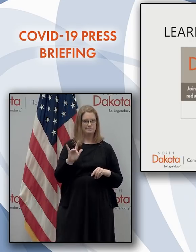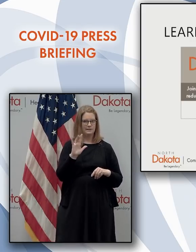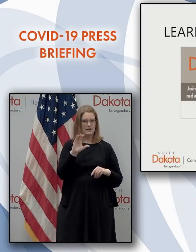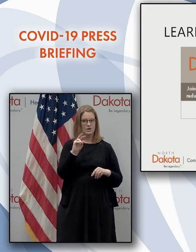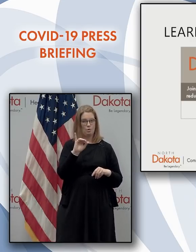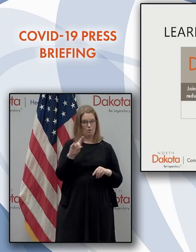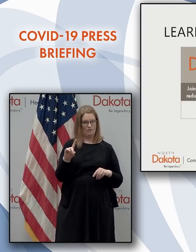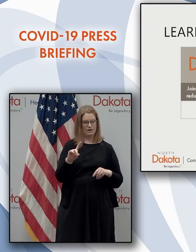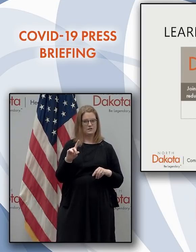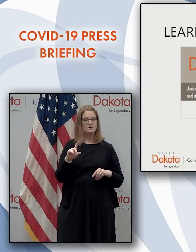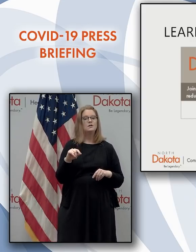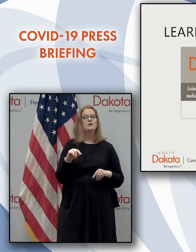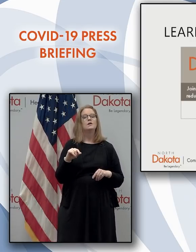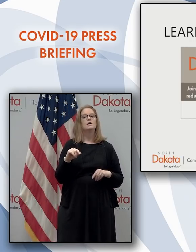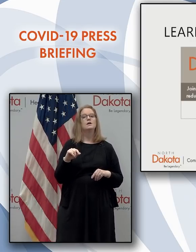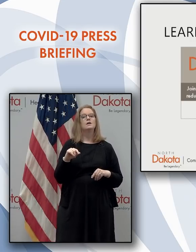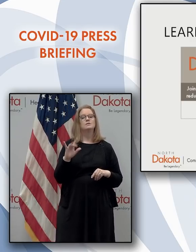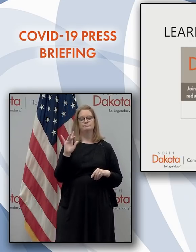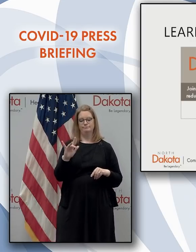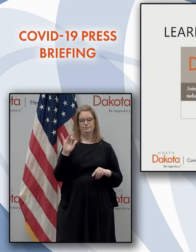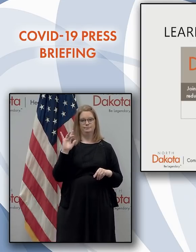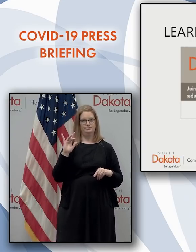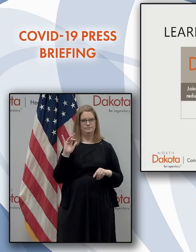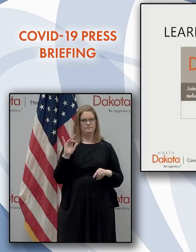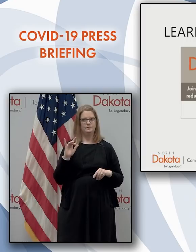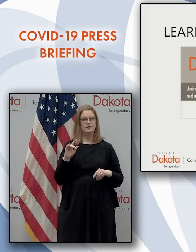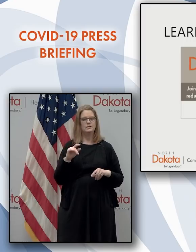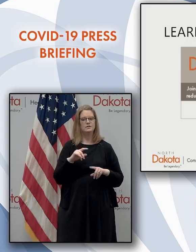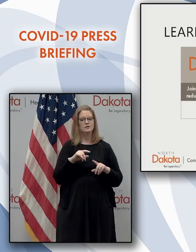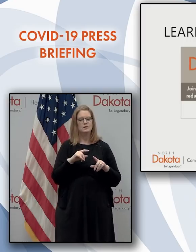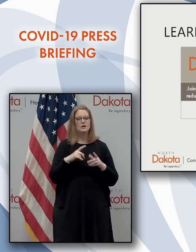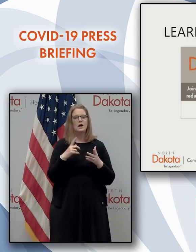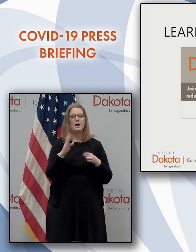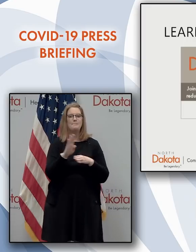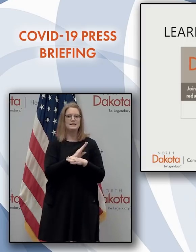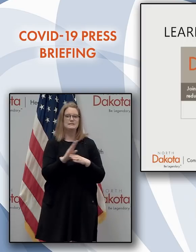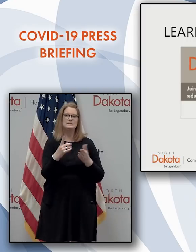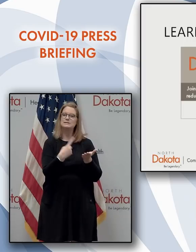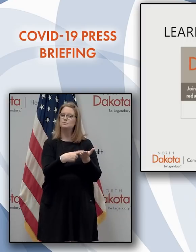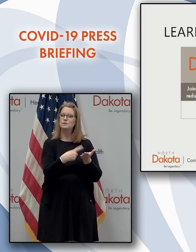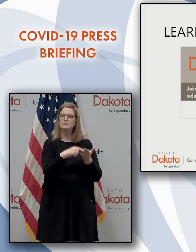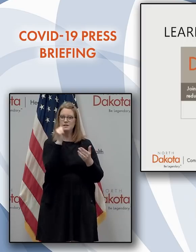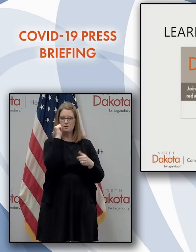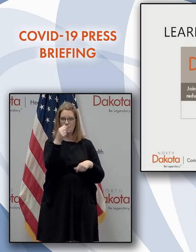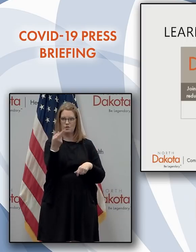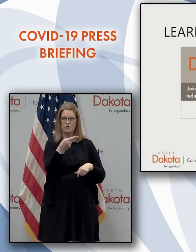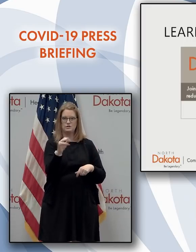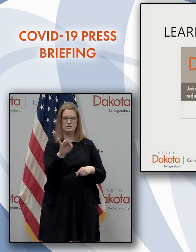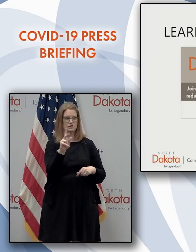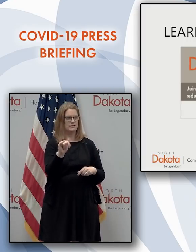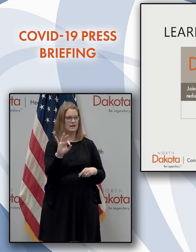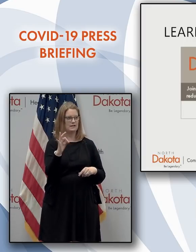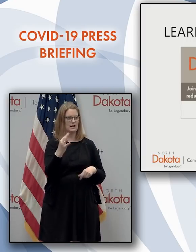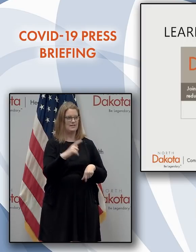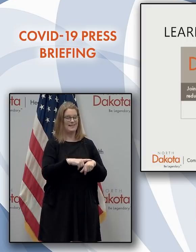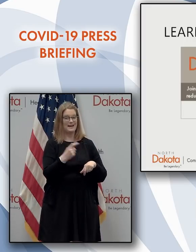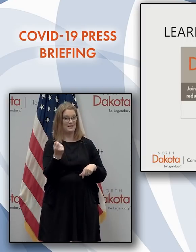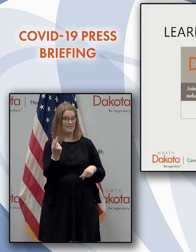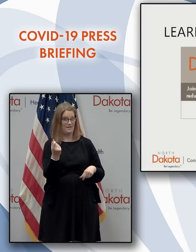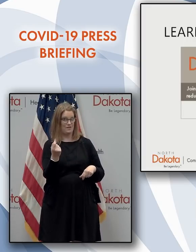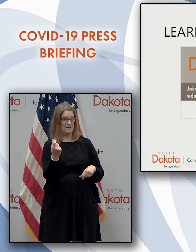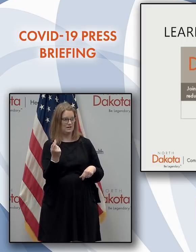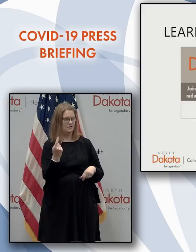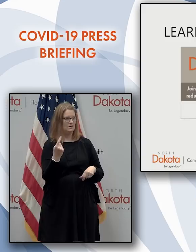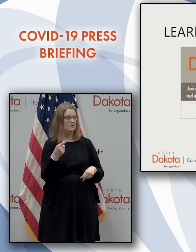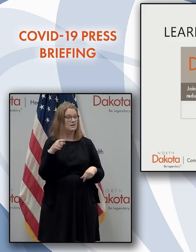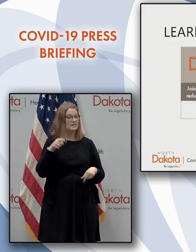COVID-19 banner, but also we encourage you to attend a special business briefing tomorrow, Thursday, July 9th at 11 a.m.